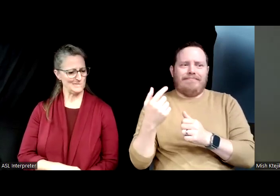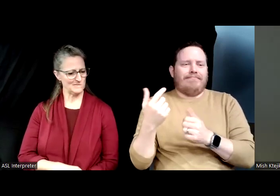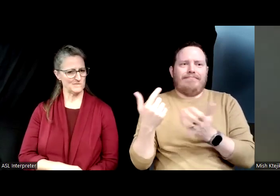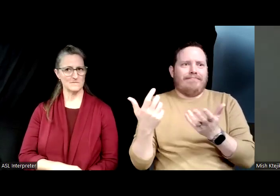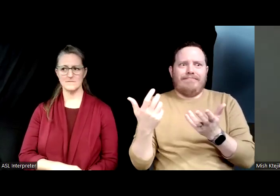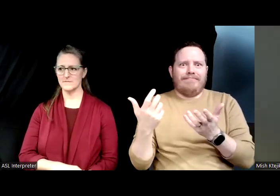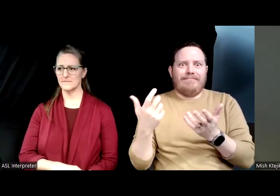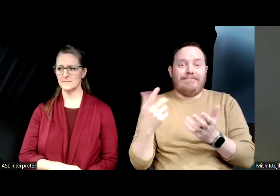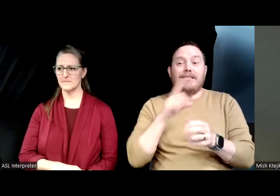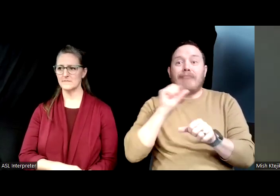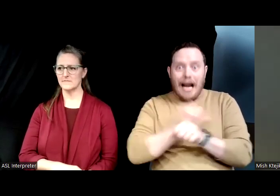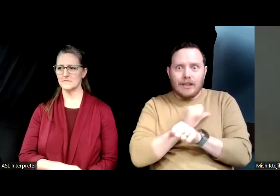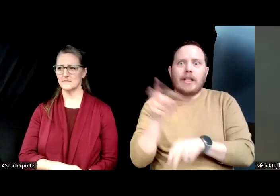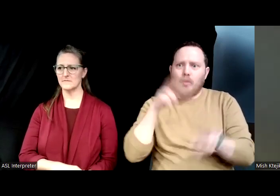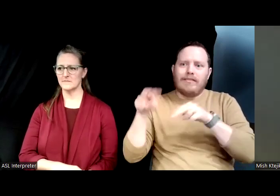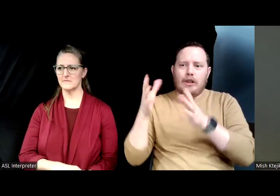not everyone